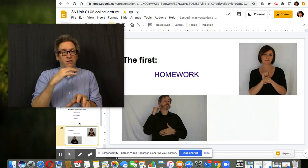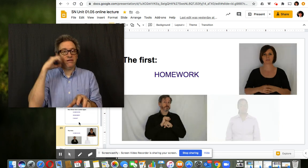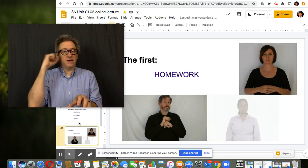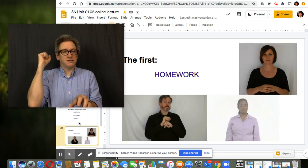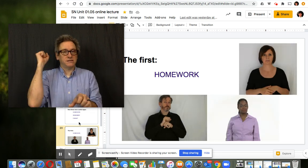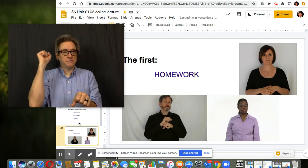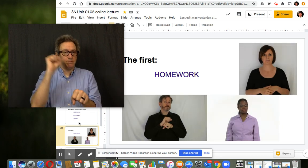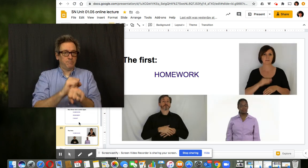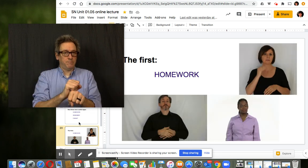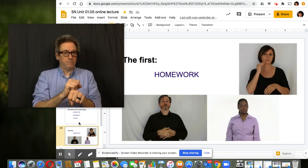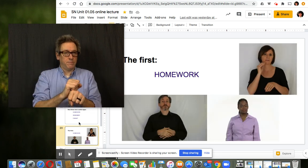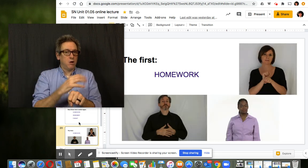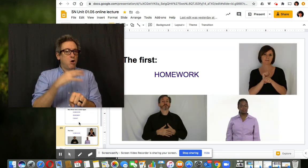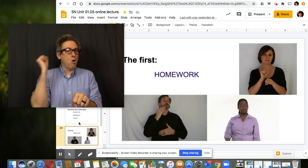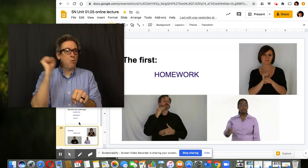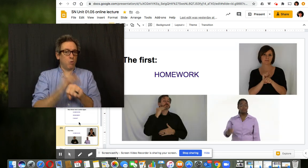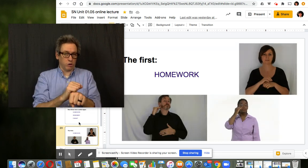this.